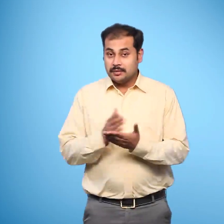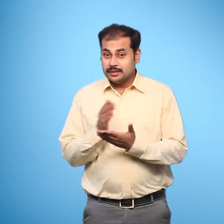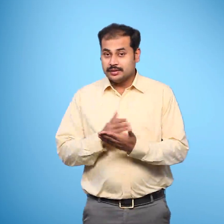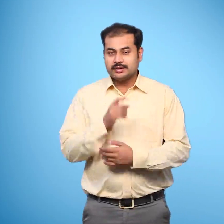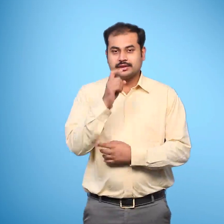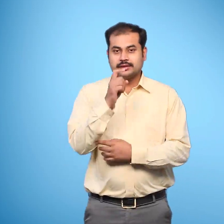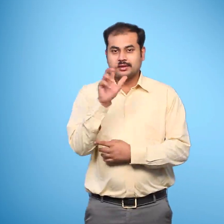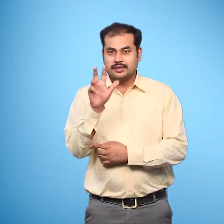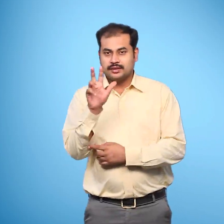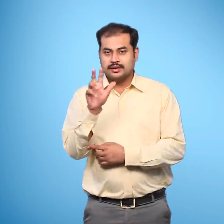Page 78.